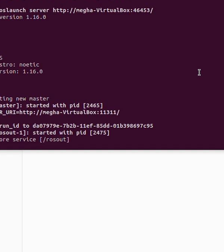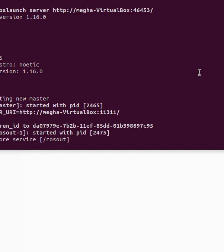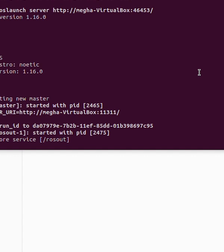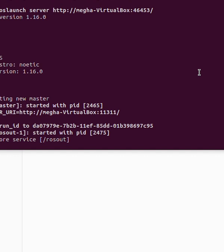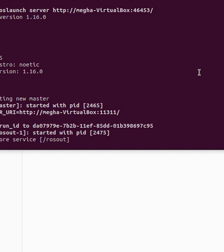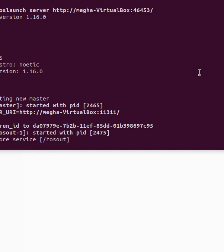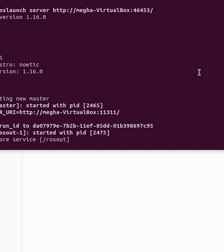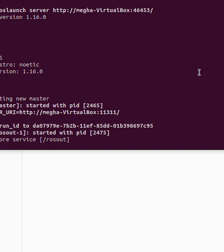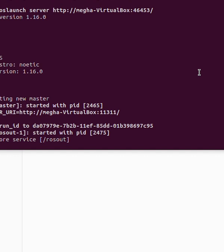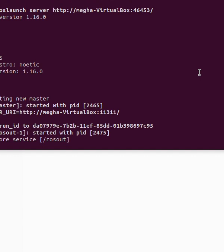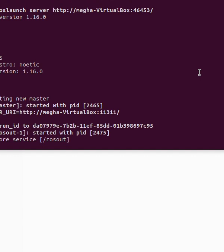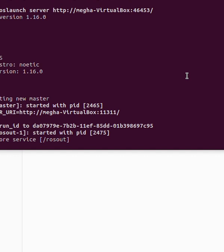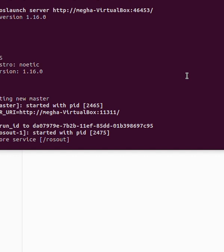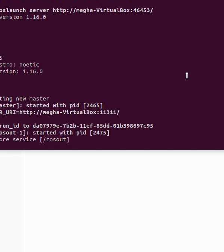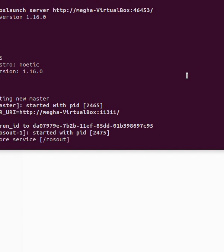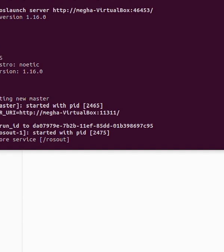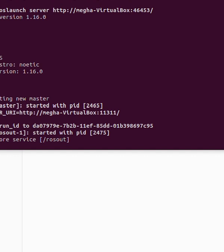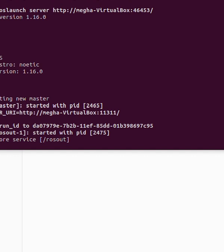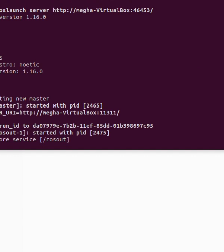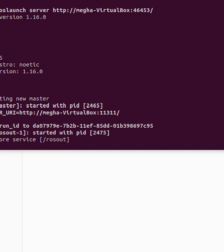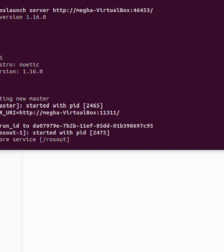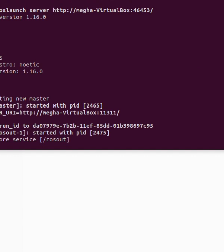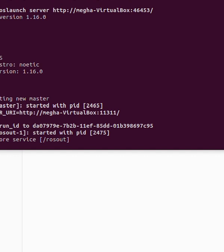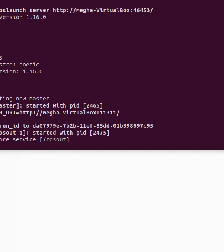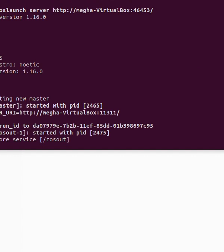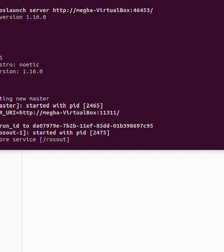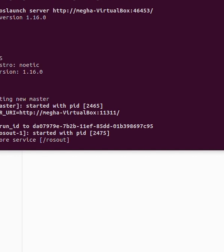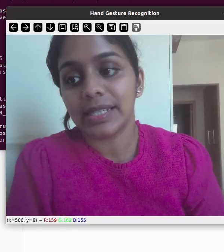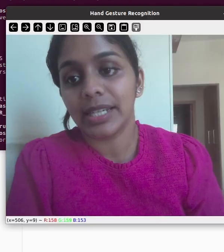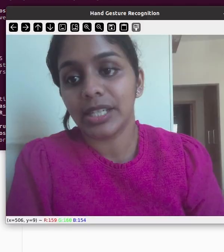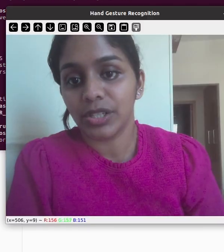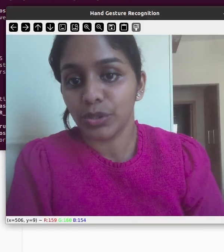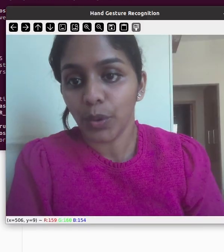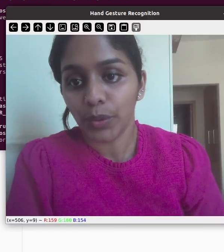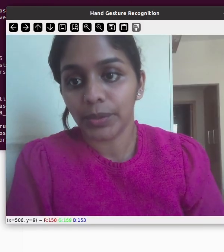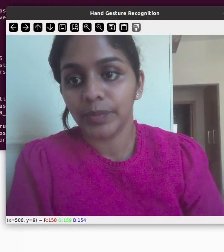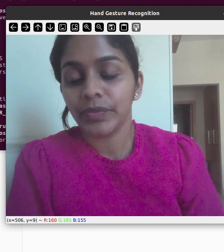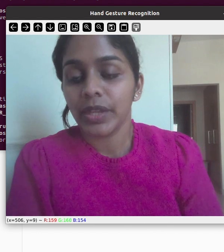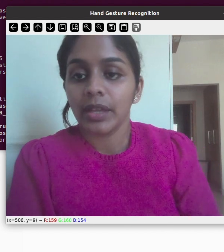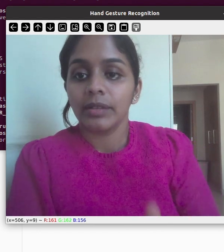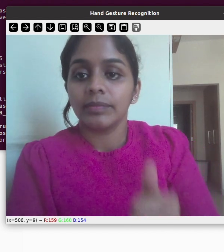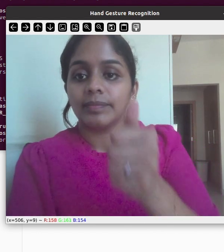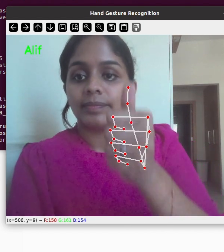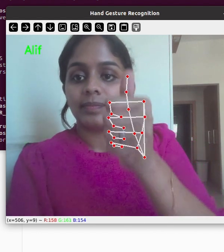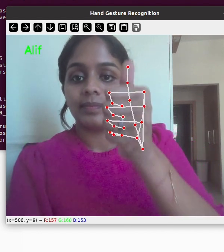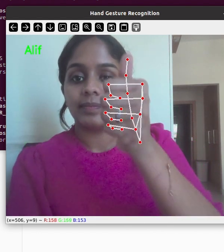API, it will be able to uh, translate it into audio.